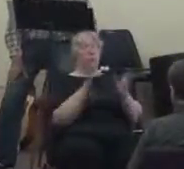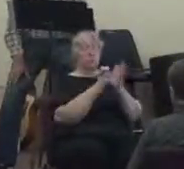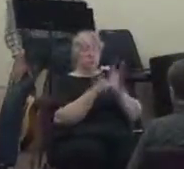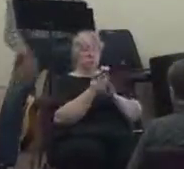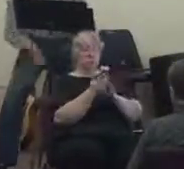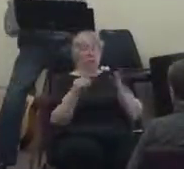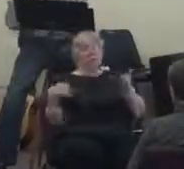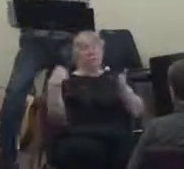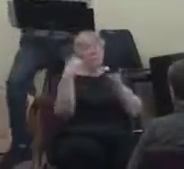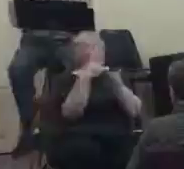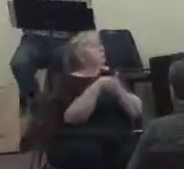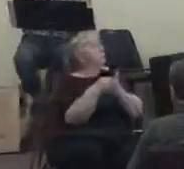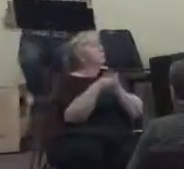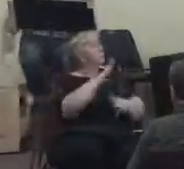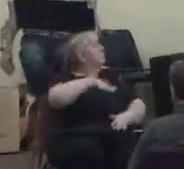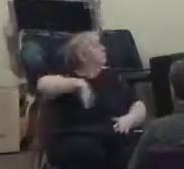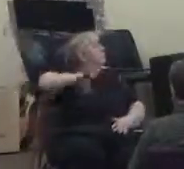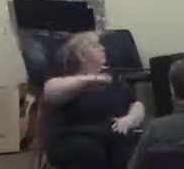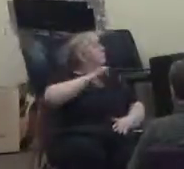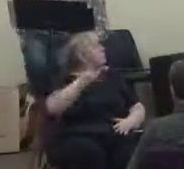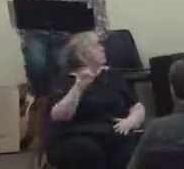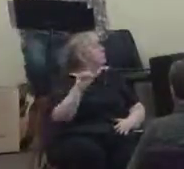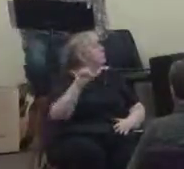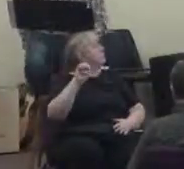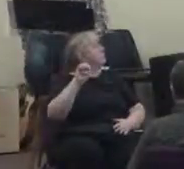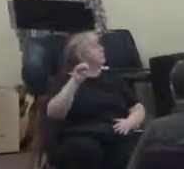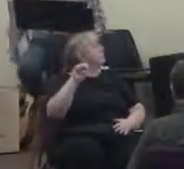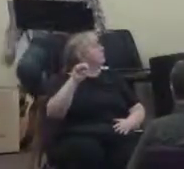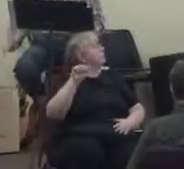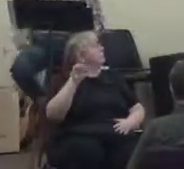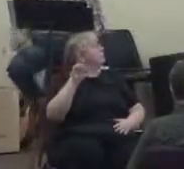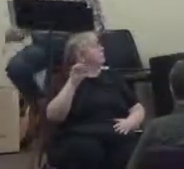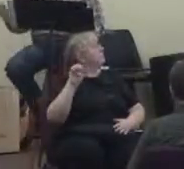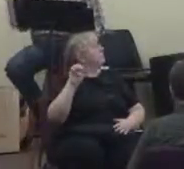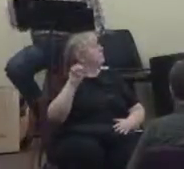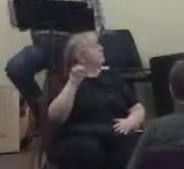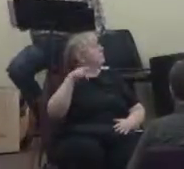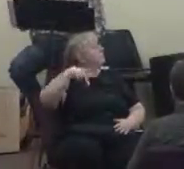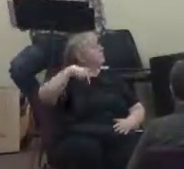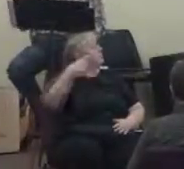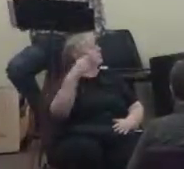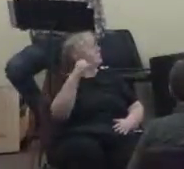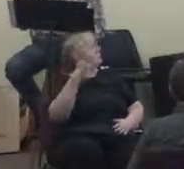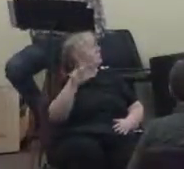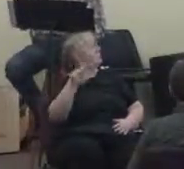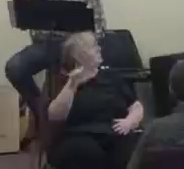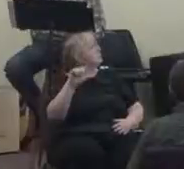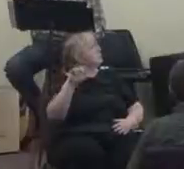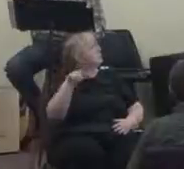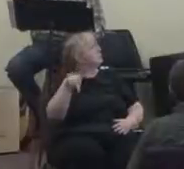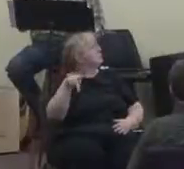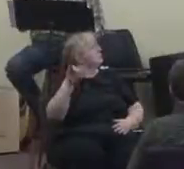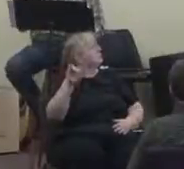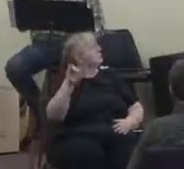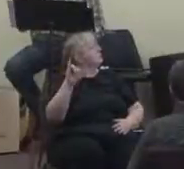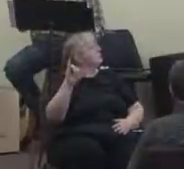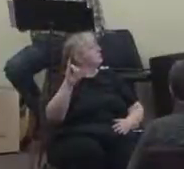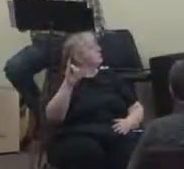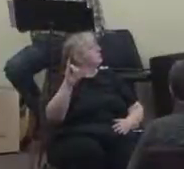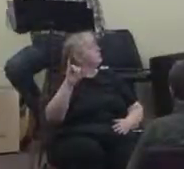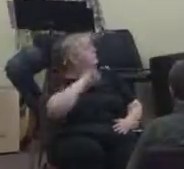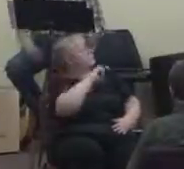When Jesus came to the region of Caesarea Philippi, he asked his disciples, "Who do the people